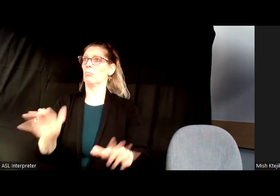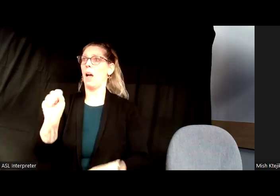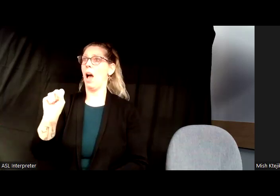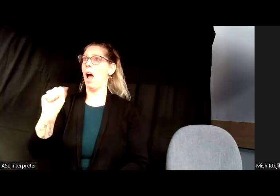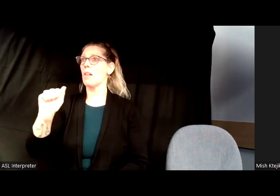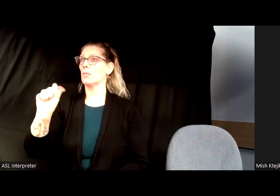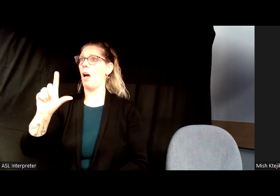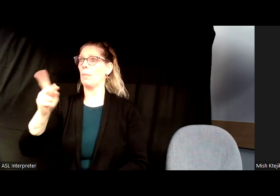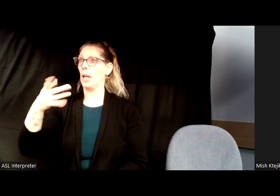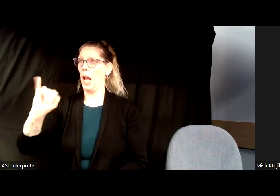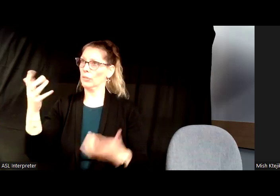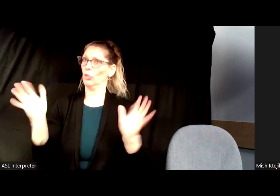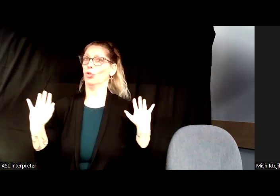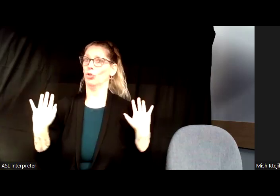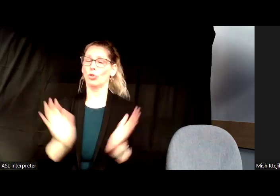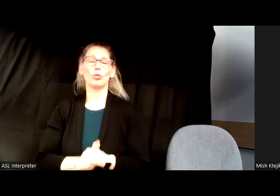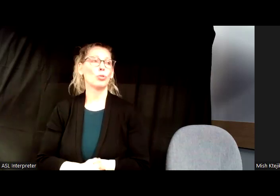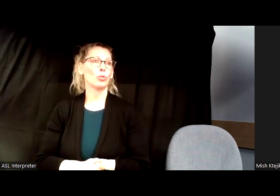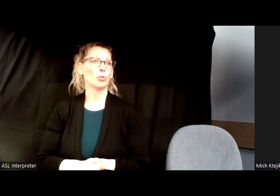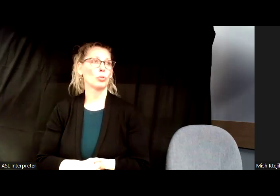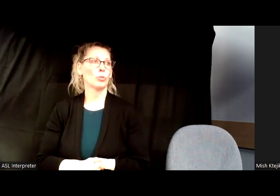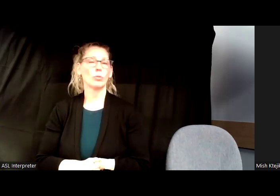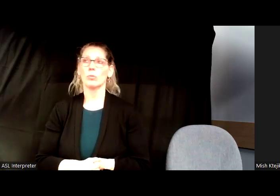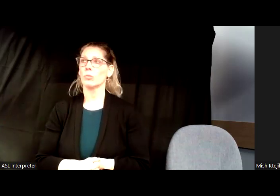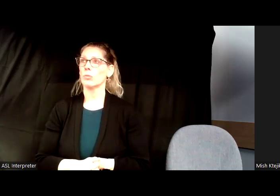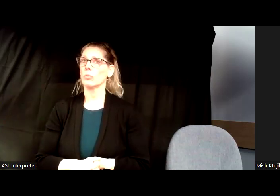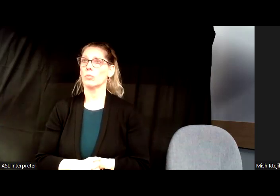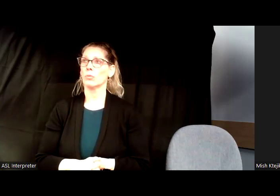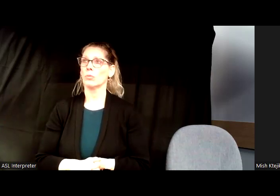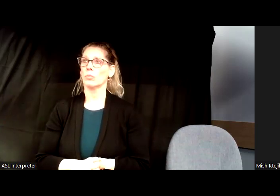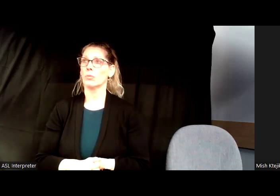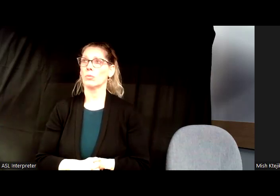it. And maintain the SLPI and ASLPI.